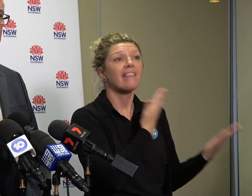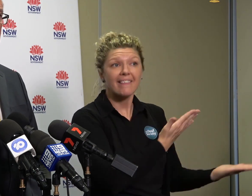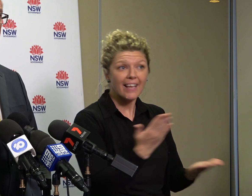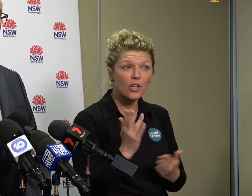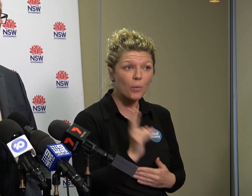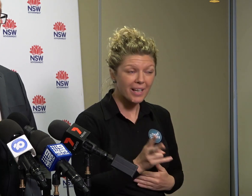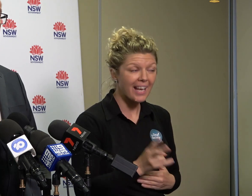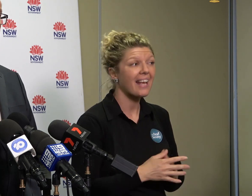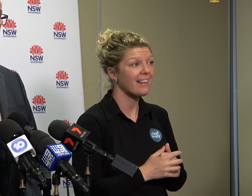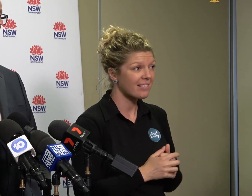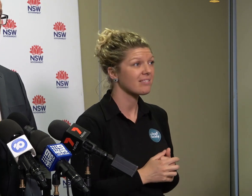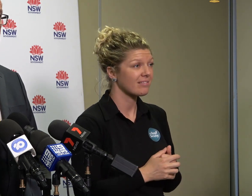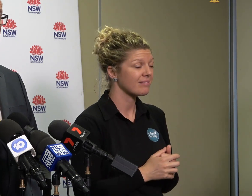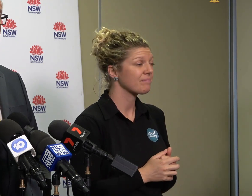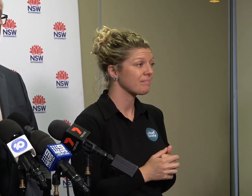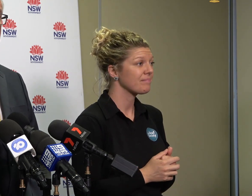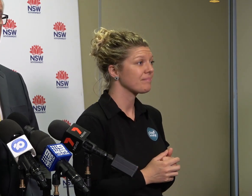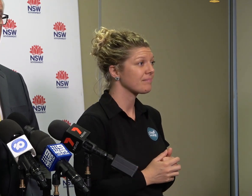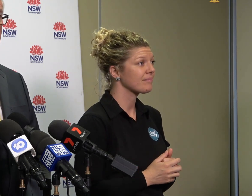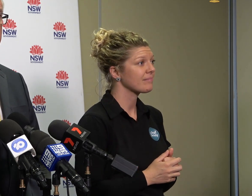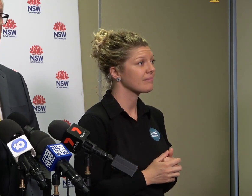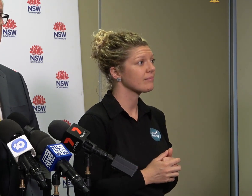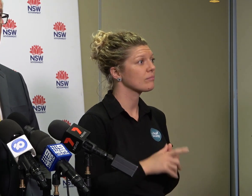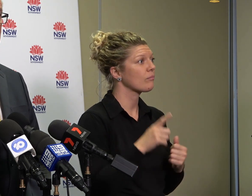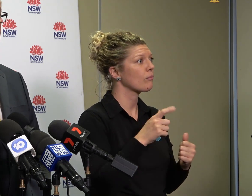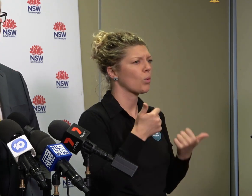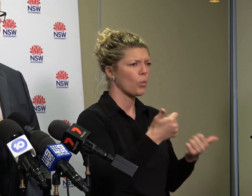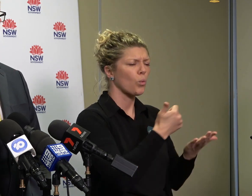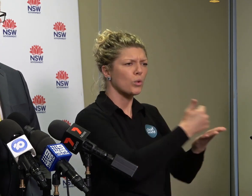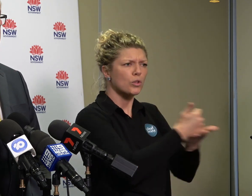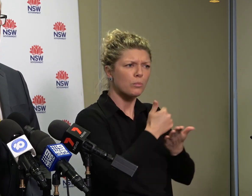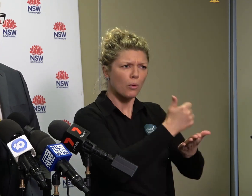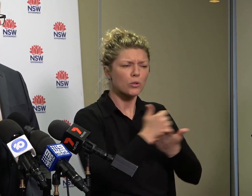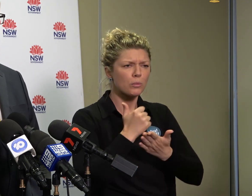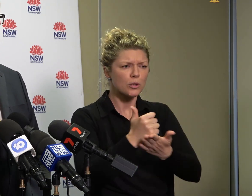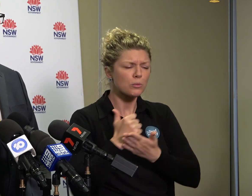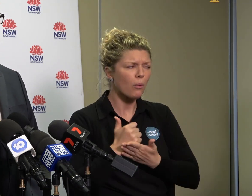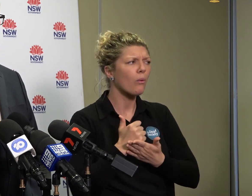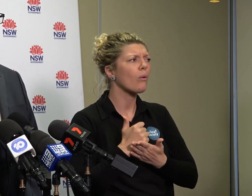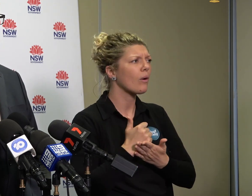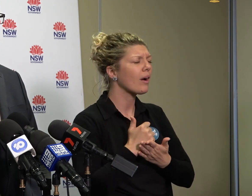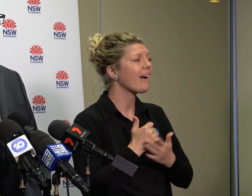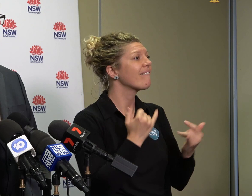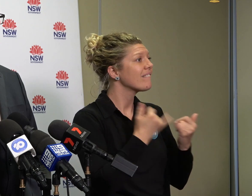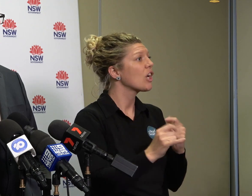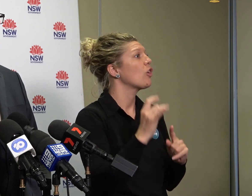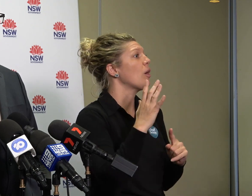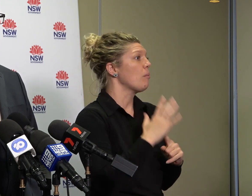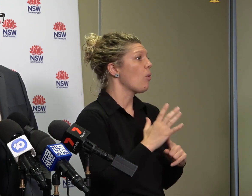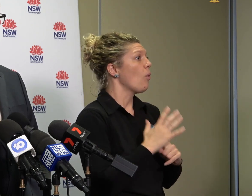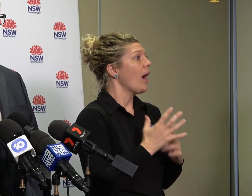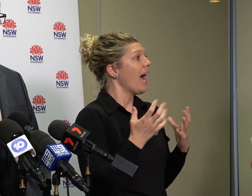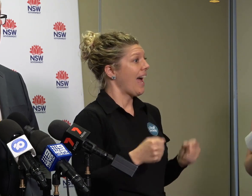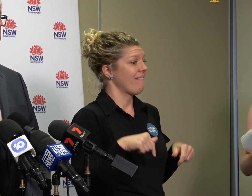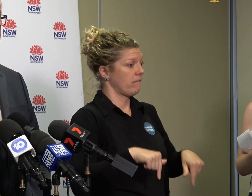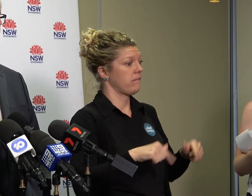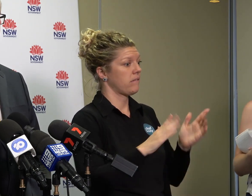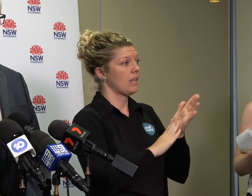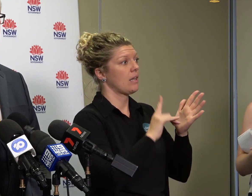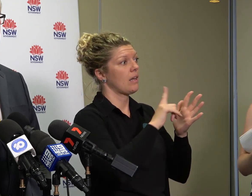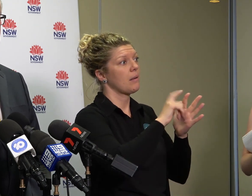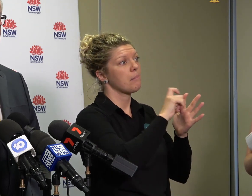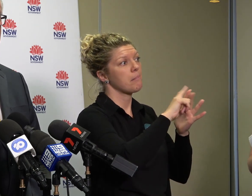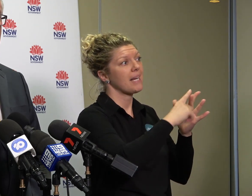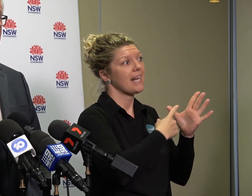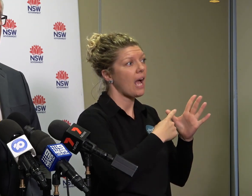again for your very strong support. I can't tell you how important it is that we have the media continue